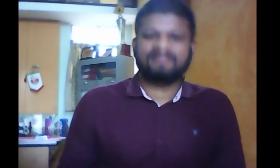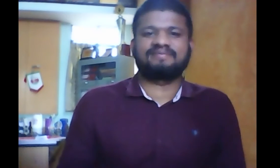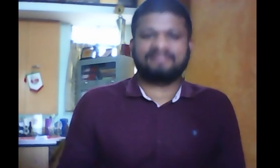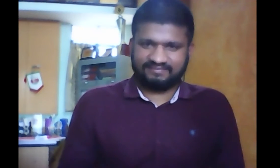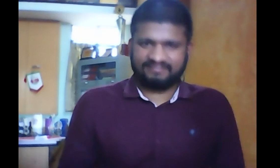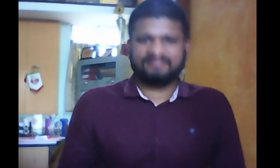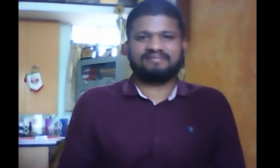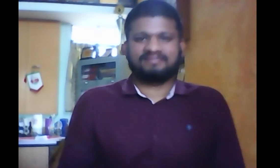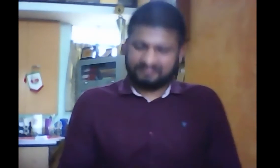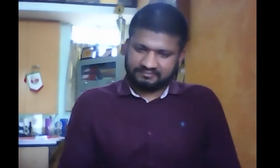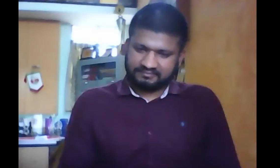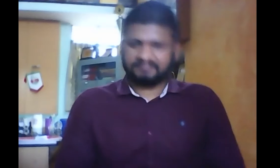fine. I am good.